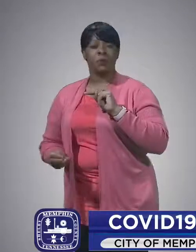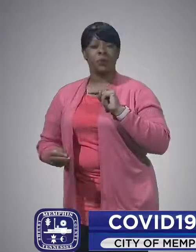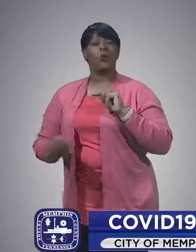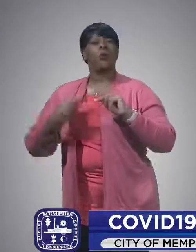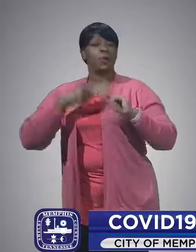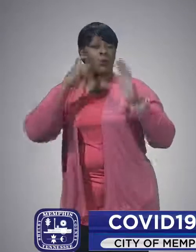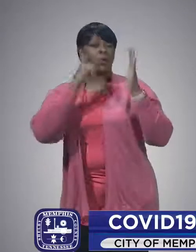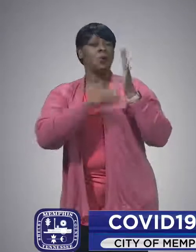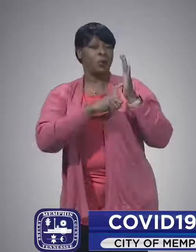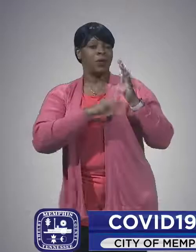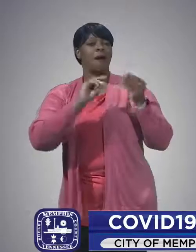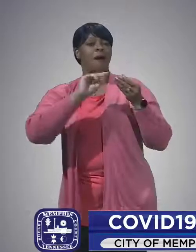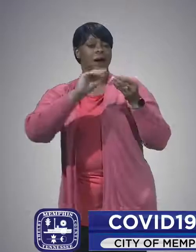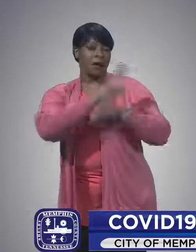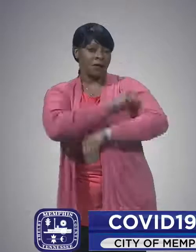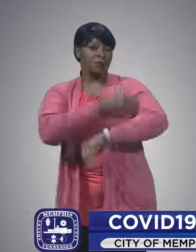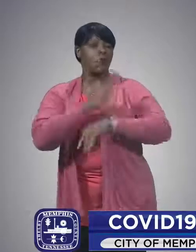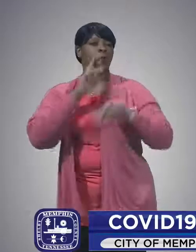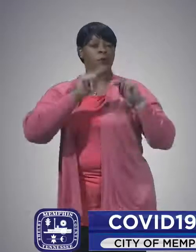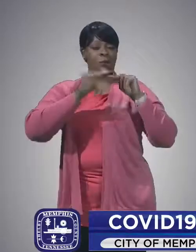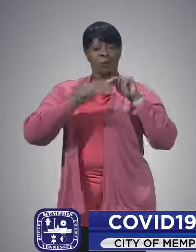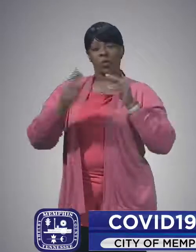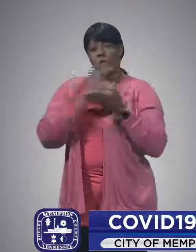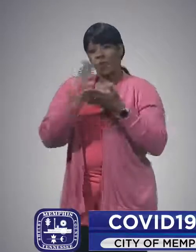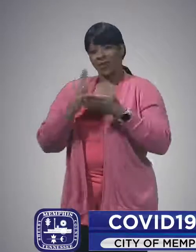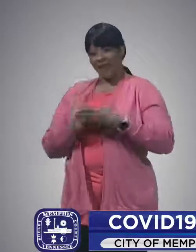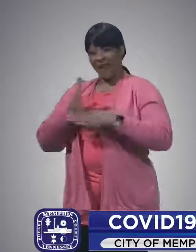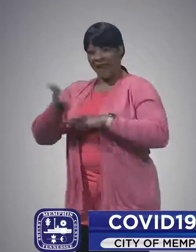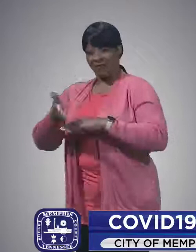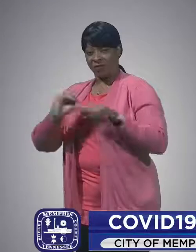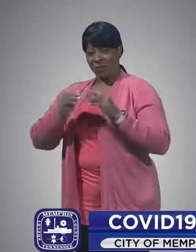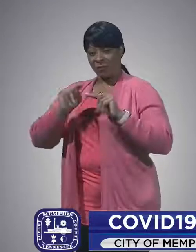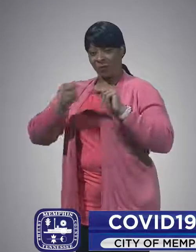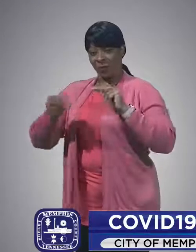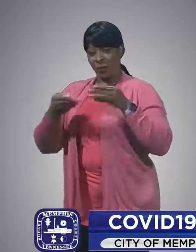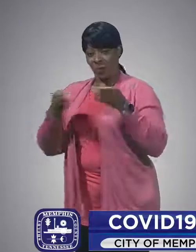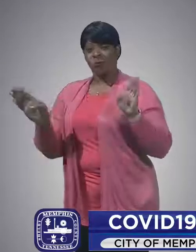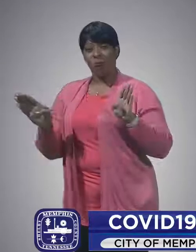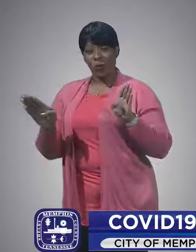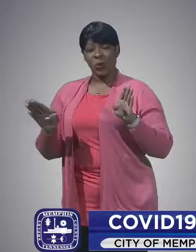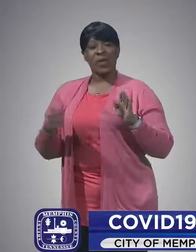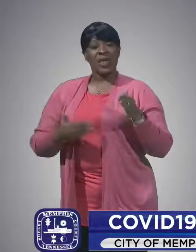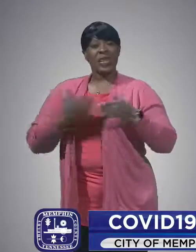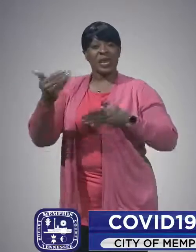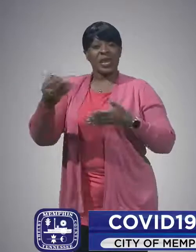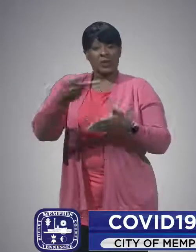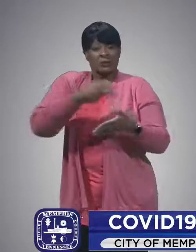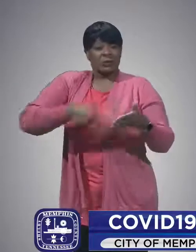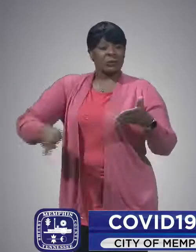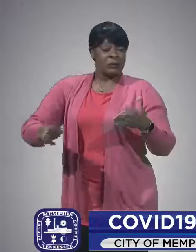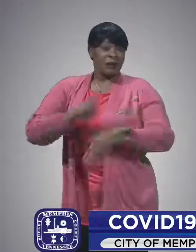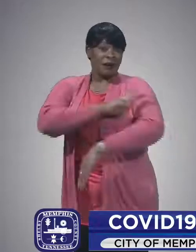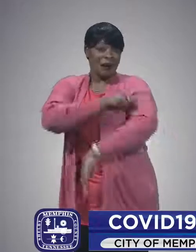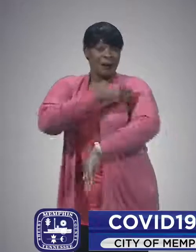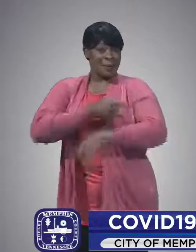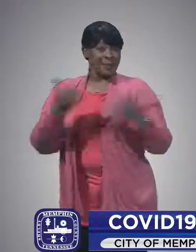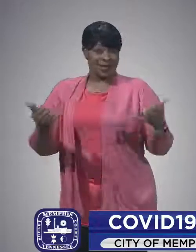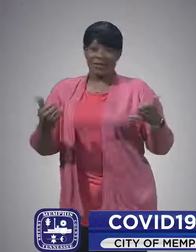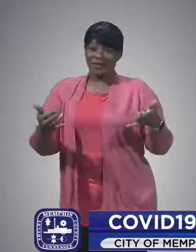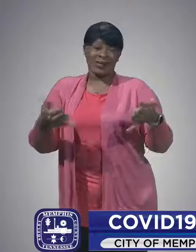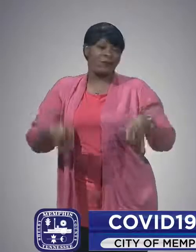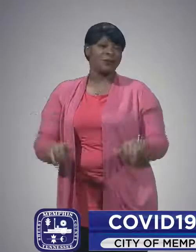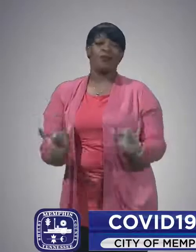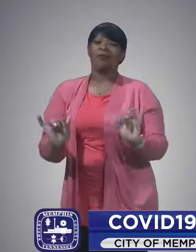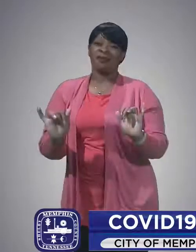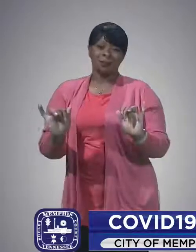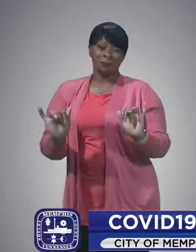would expect our hospitalizations to come down about 2 weeks after that. So for at least the next 2 weeks, our hospitalizations are going to